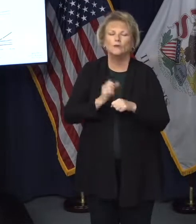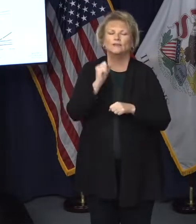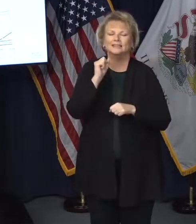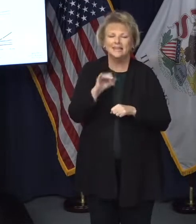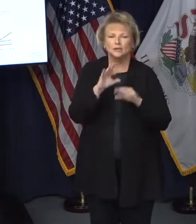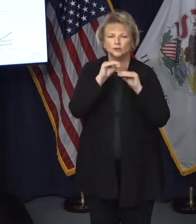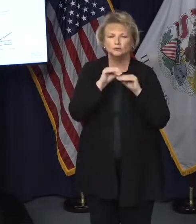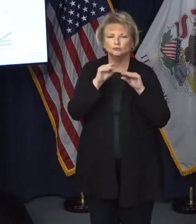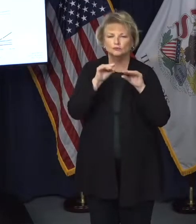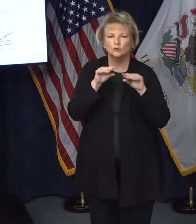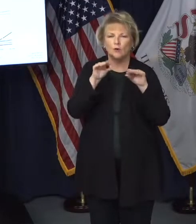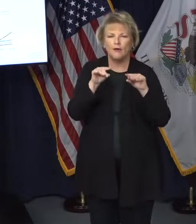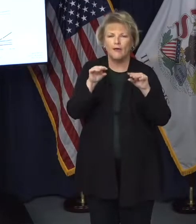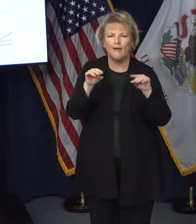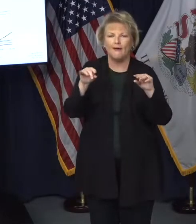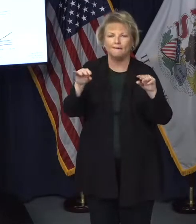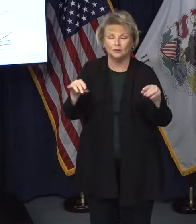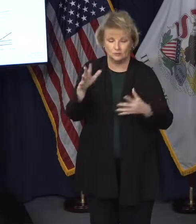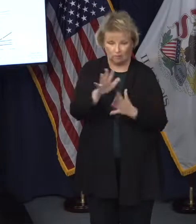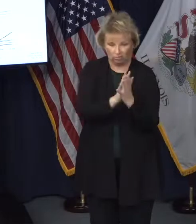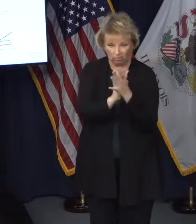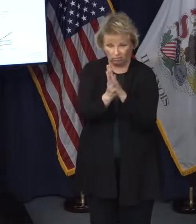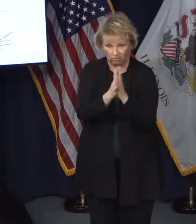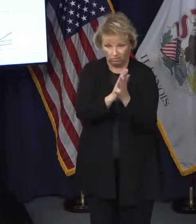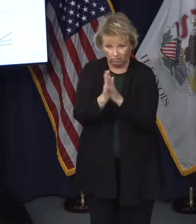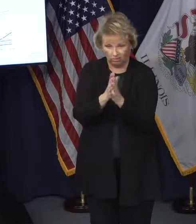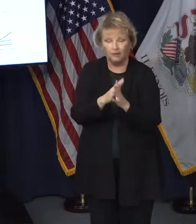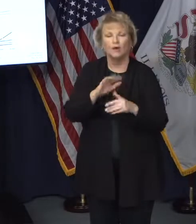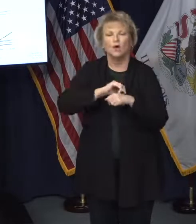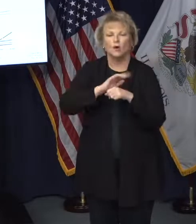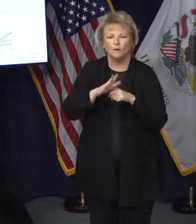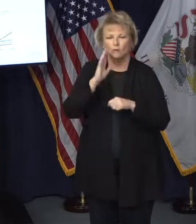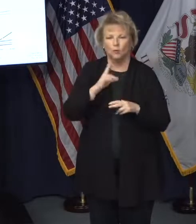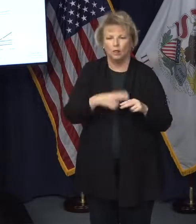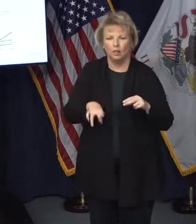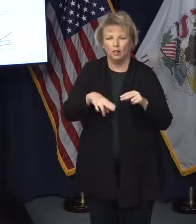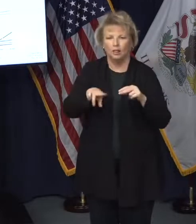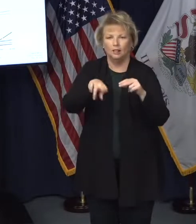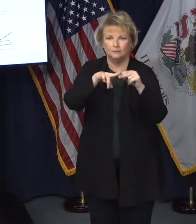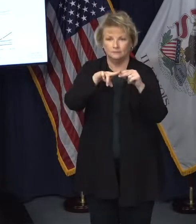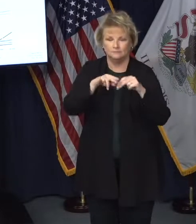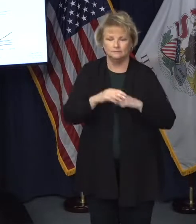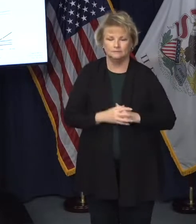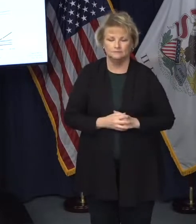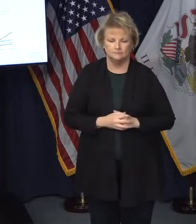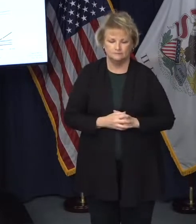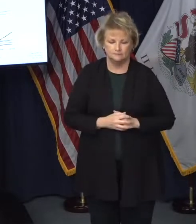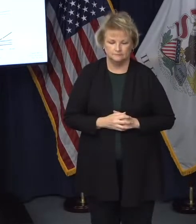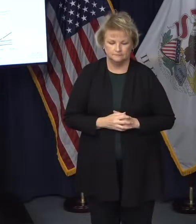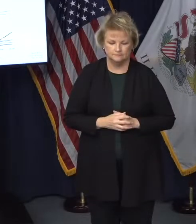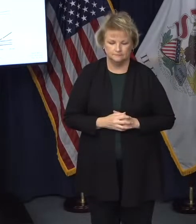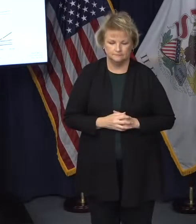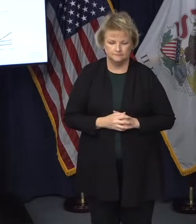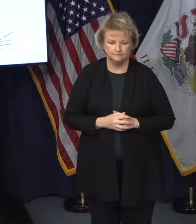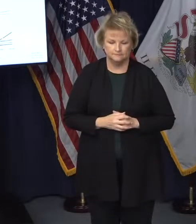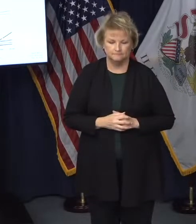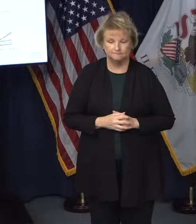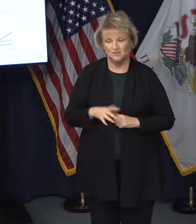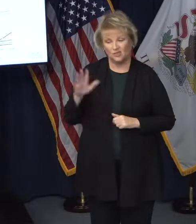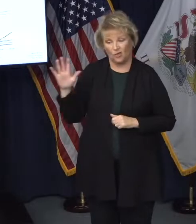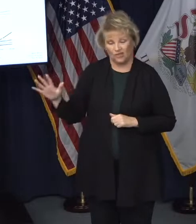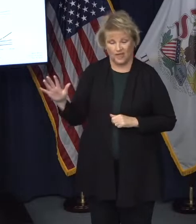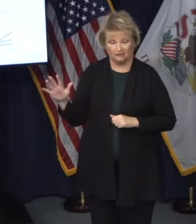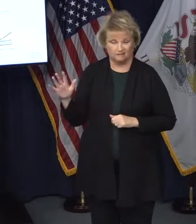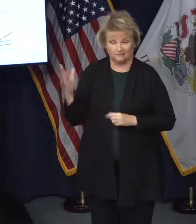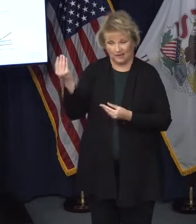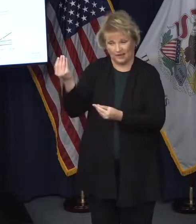exactly when this virus wants to amplify. And so I don't know where he gets